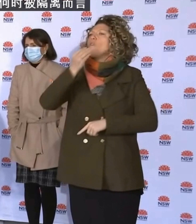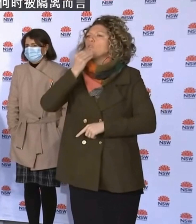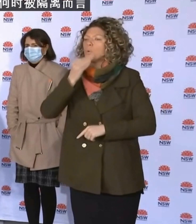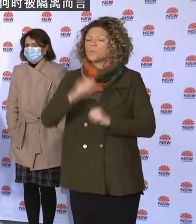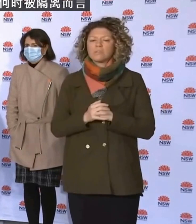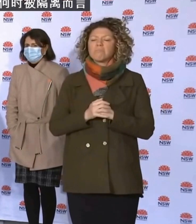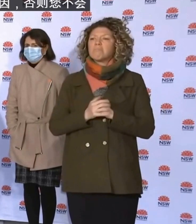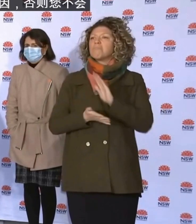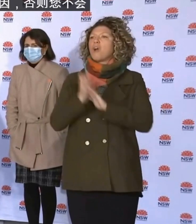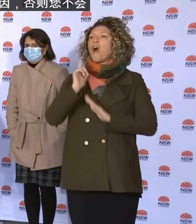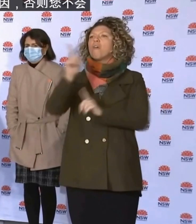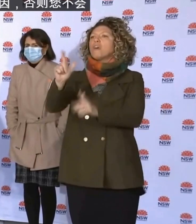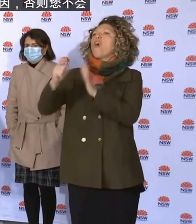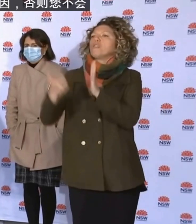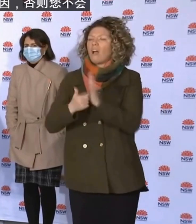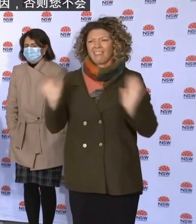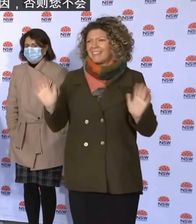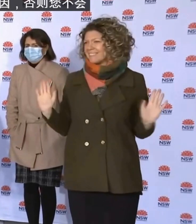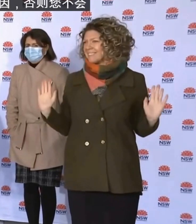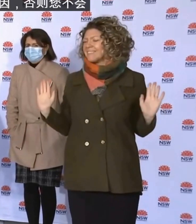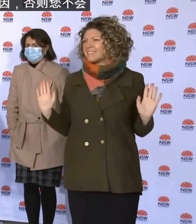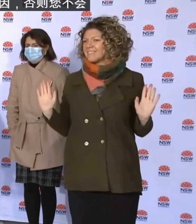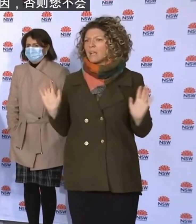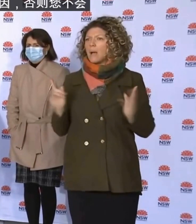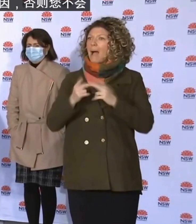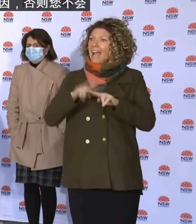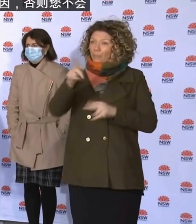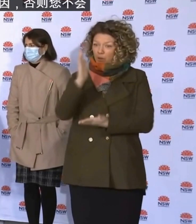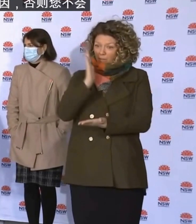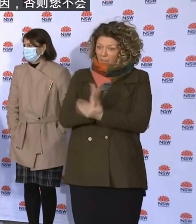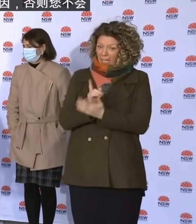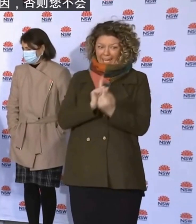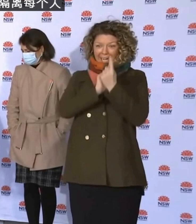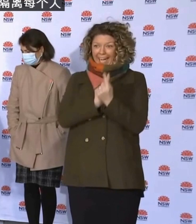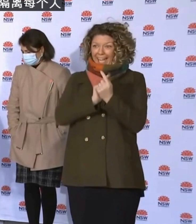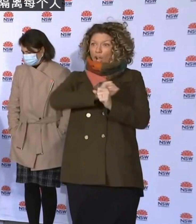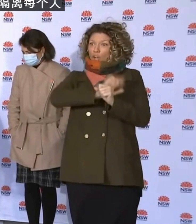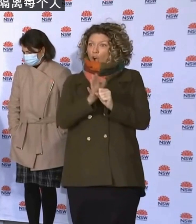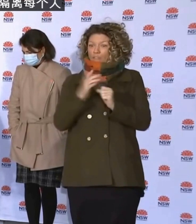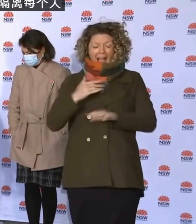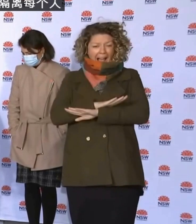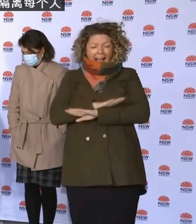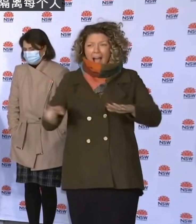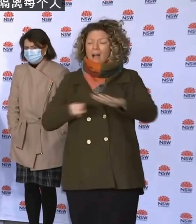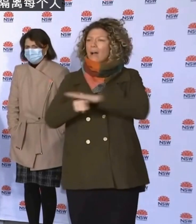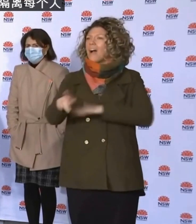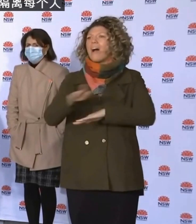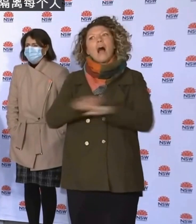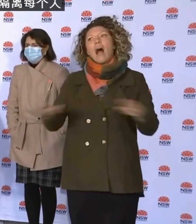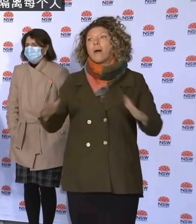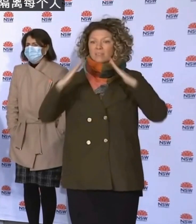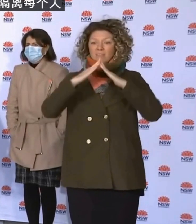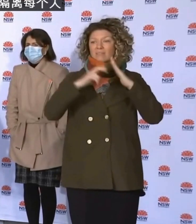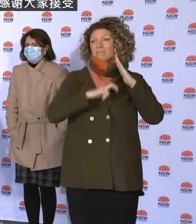you're in isolation, unless it's a medical emergency or for that reason, then you're not permitted to leave. You actually have to be